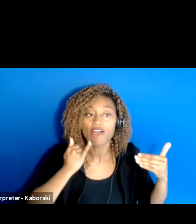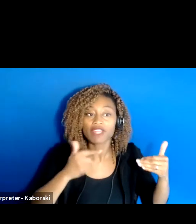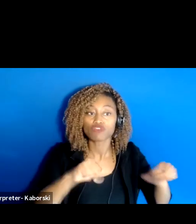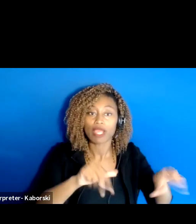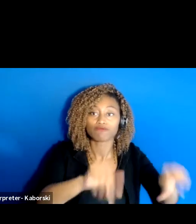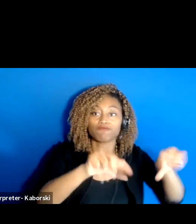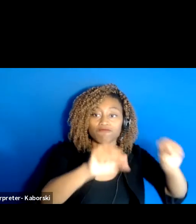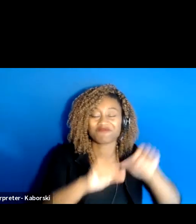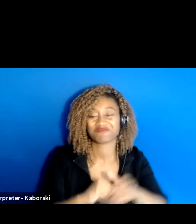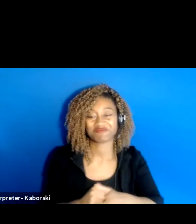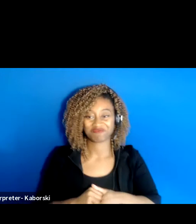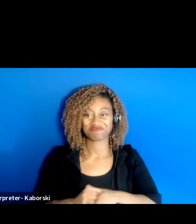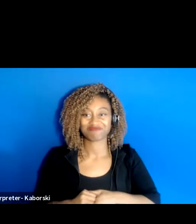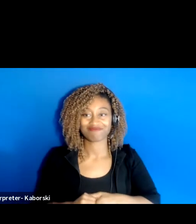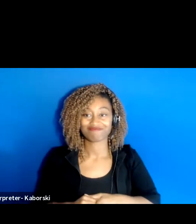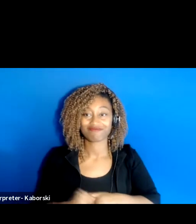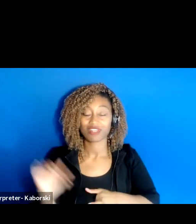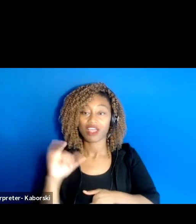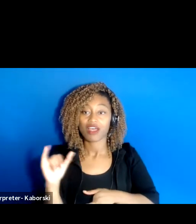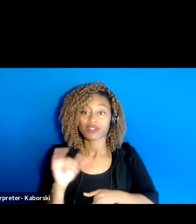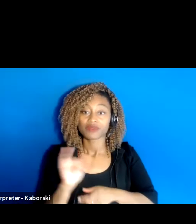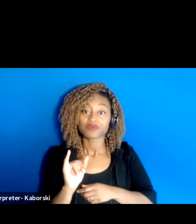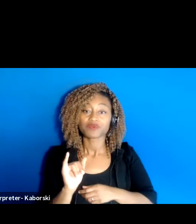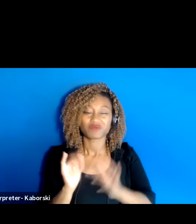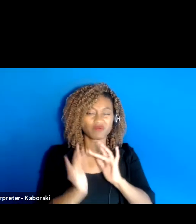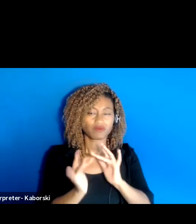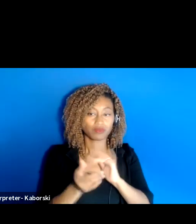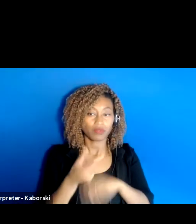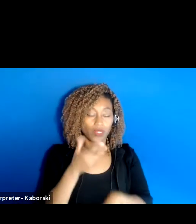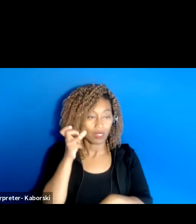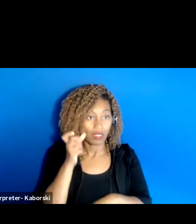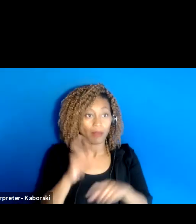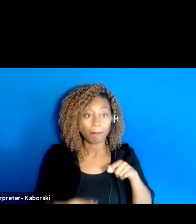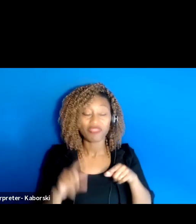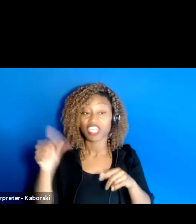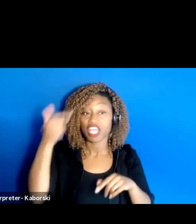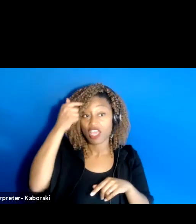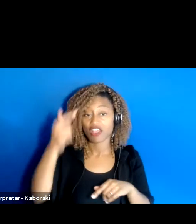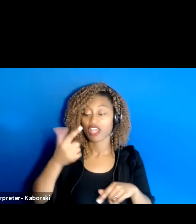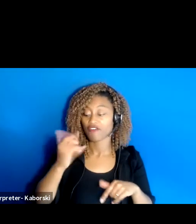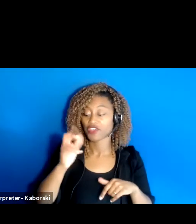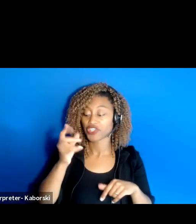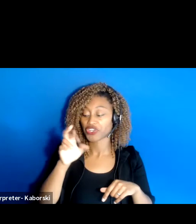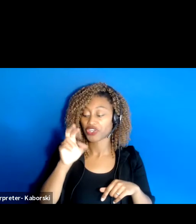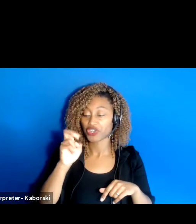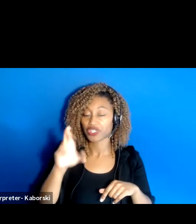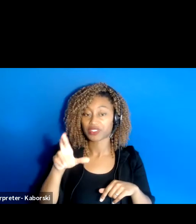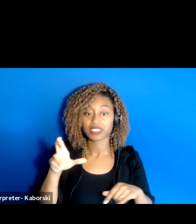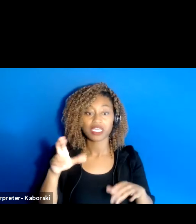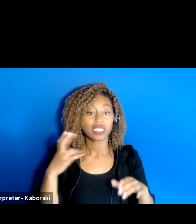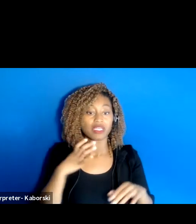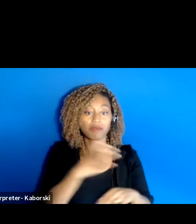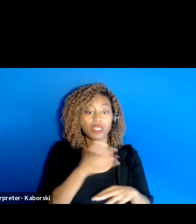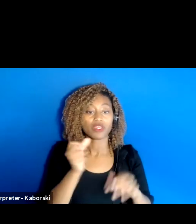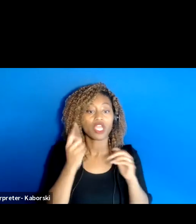also work really closely with our Governor's Committee on People with Disabilities and our